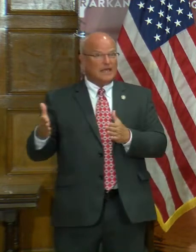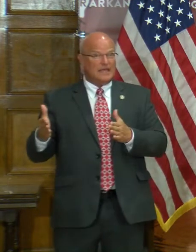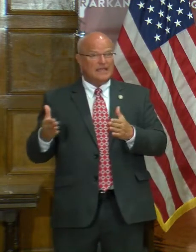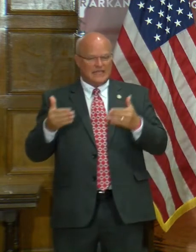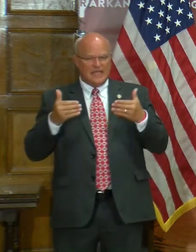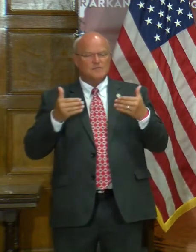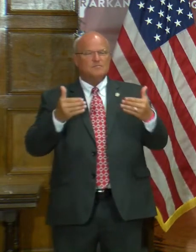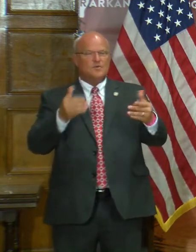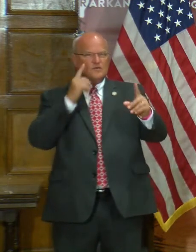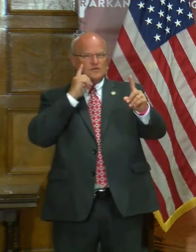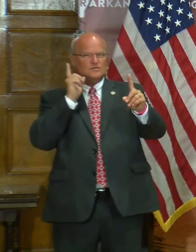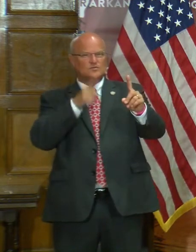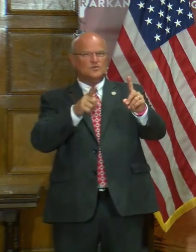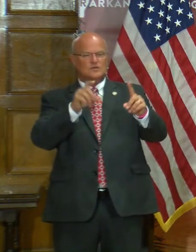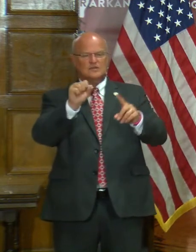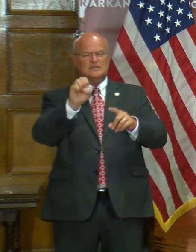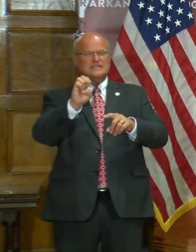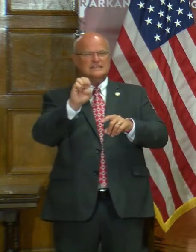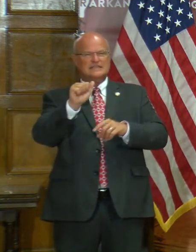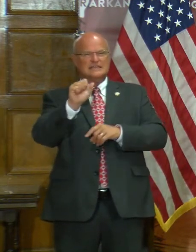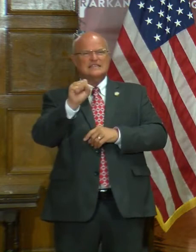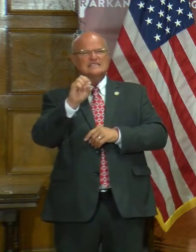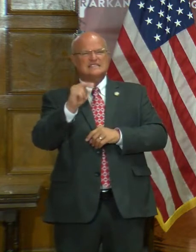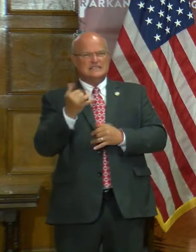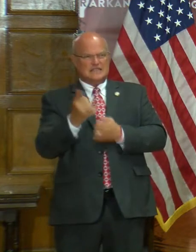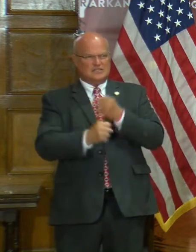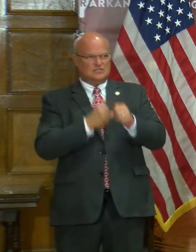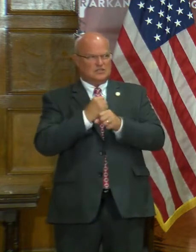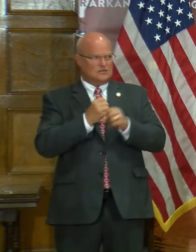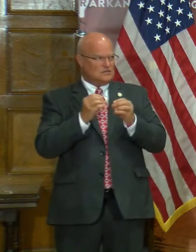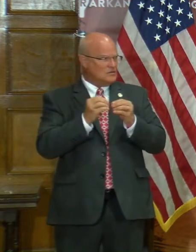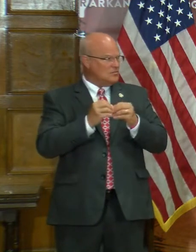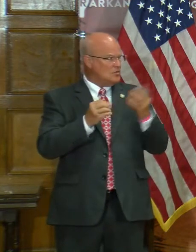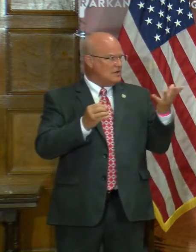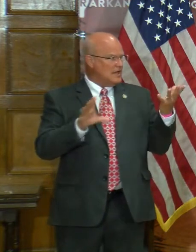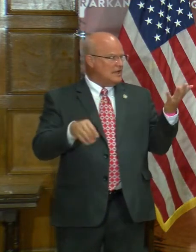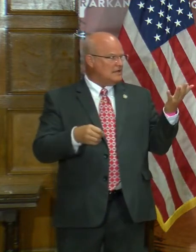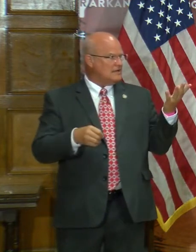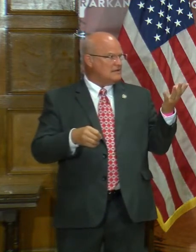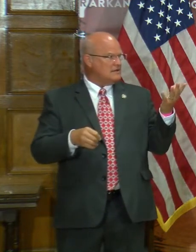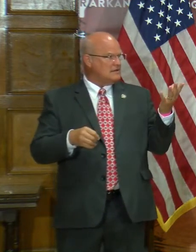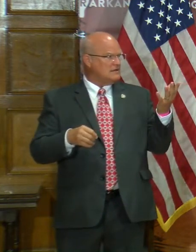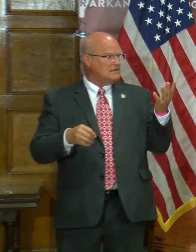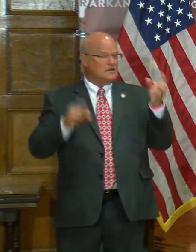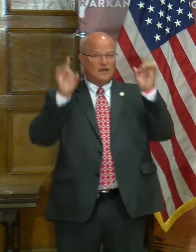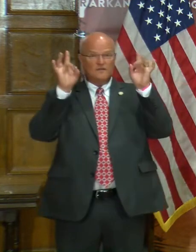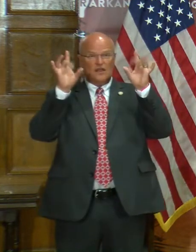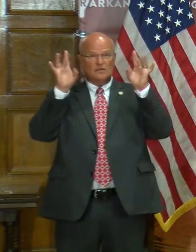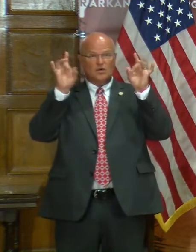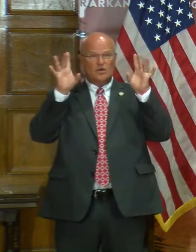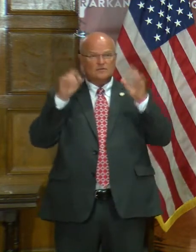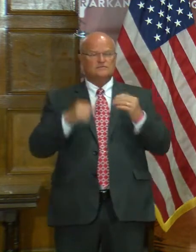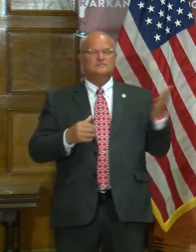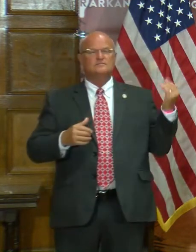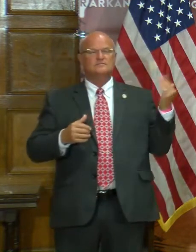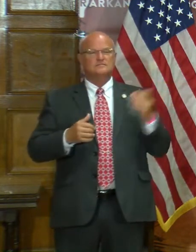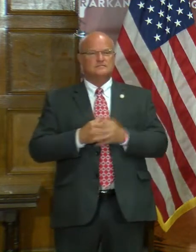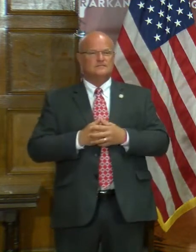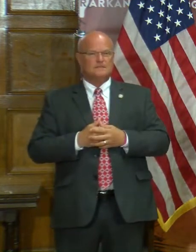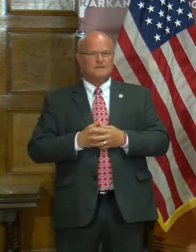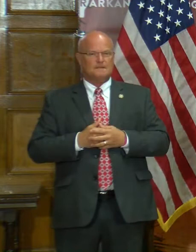and moving toward a season this year. Do you have something else to add there? Volleyball is included for next week. Yeah, come on.